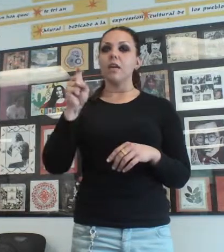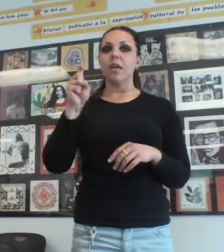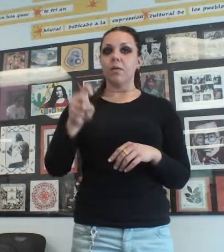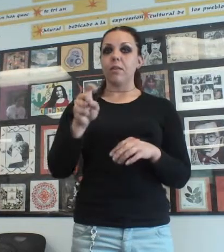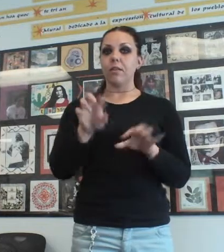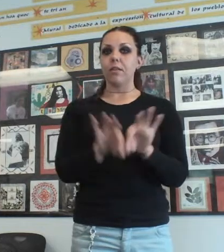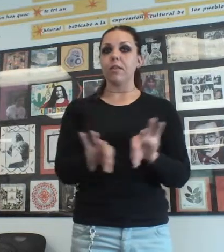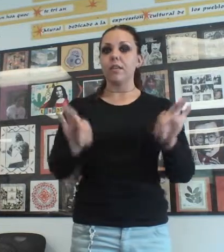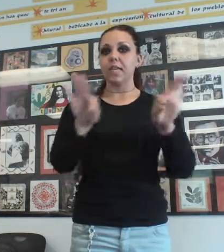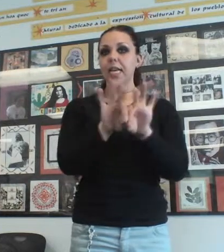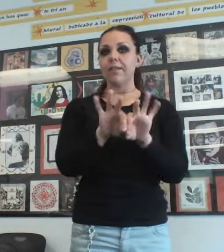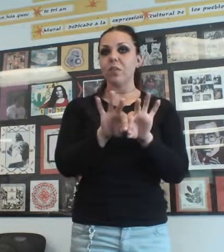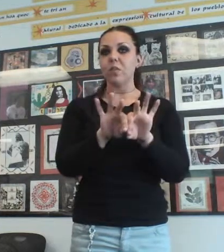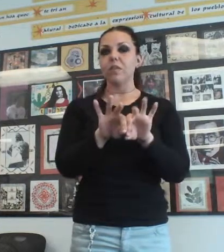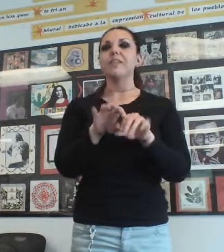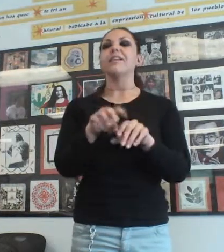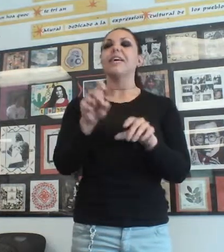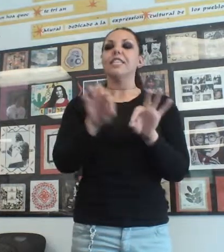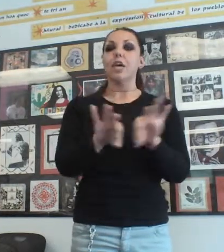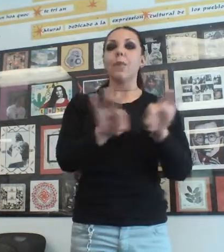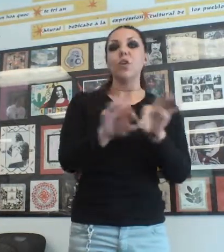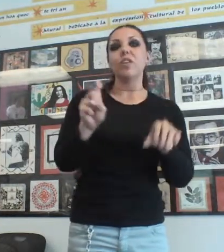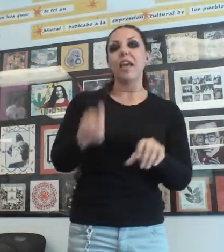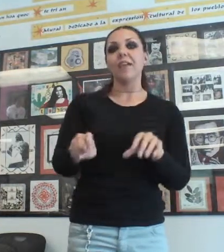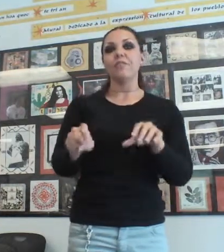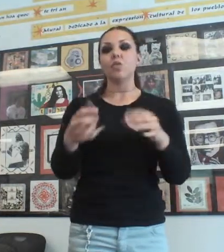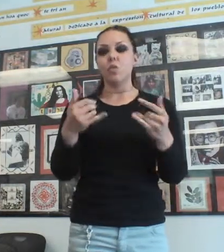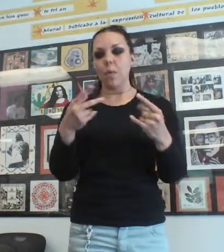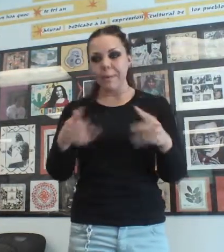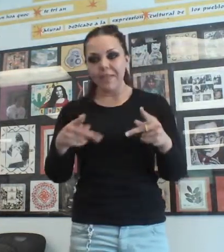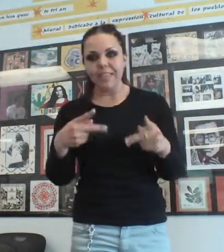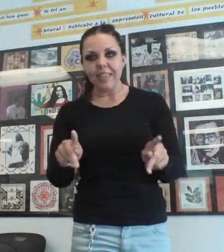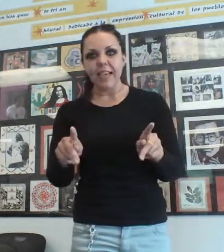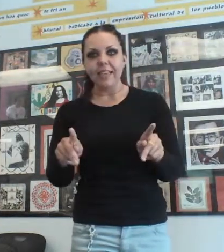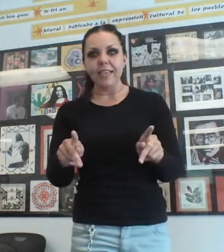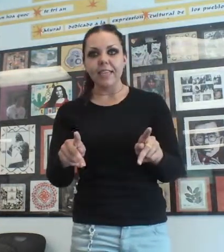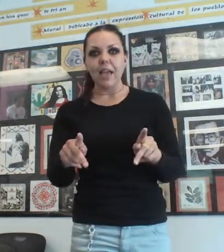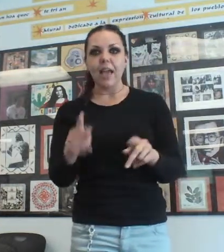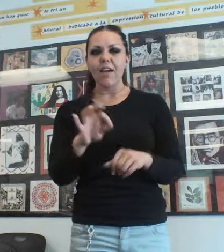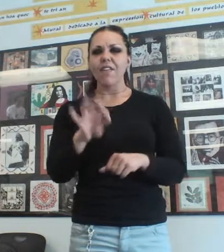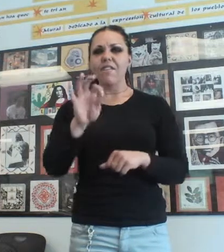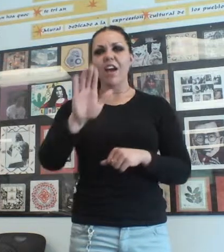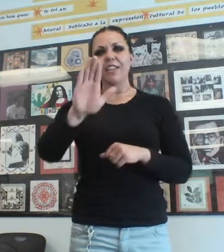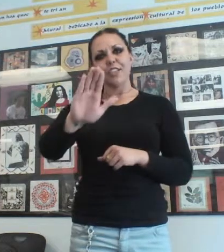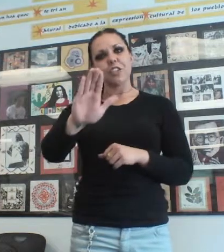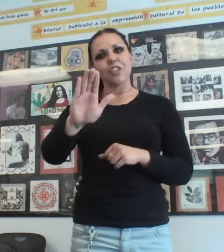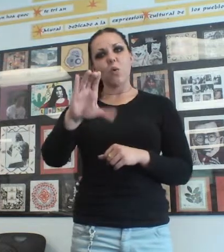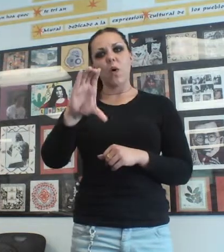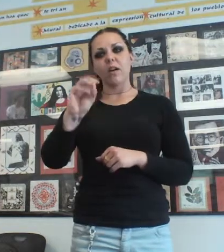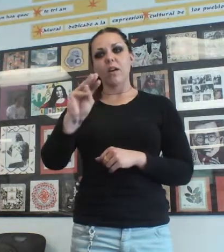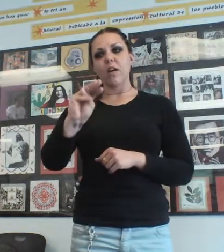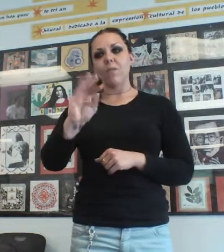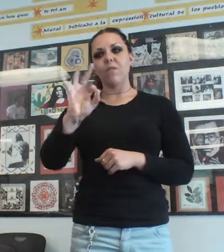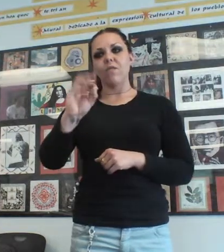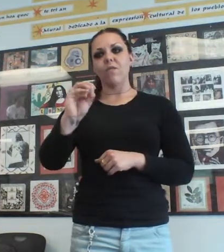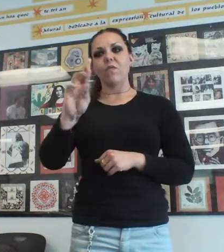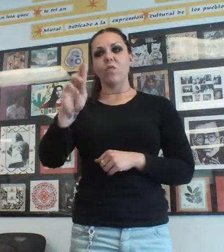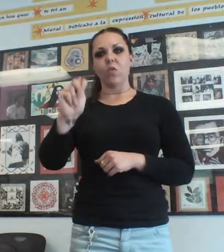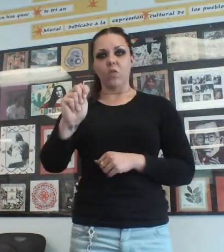to find your comfort. How long does it take to remember? After consecutive, you